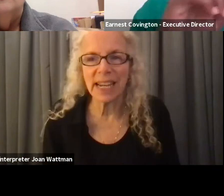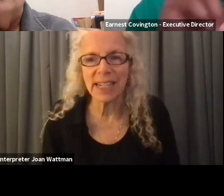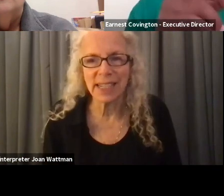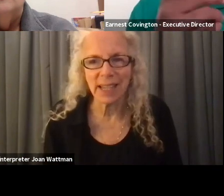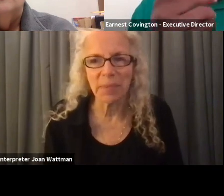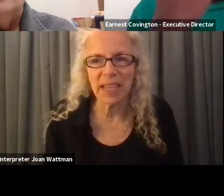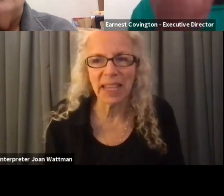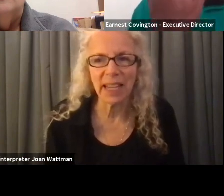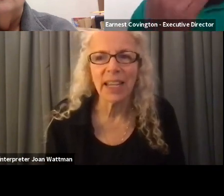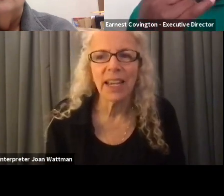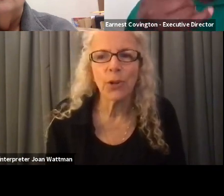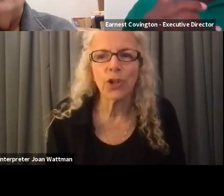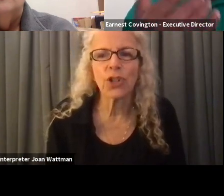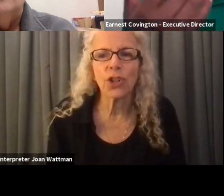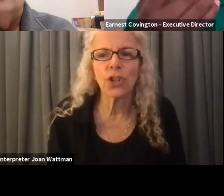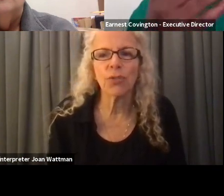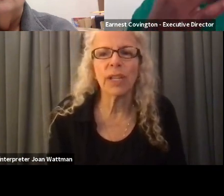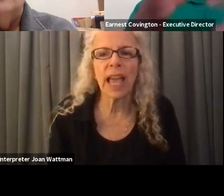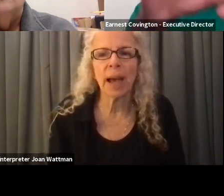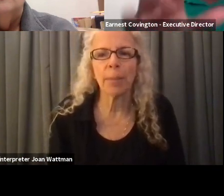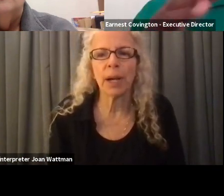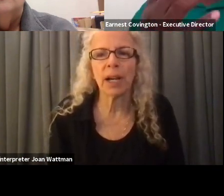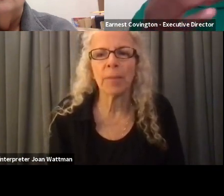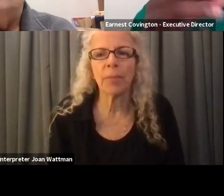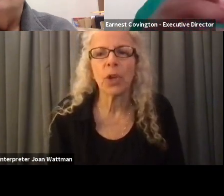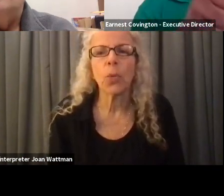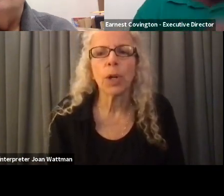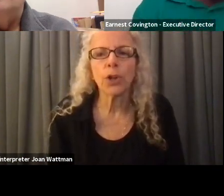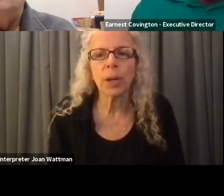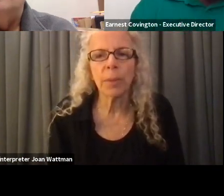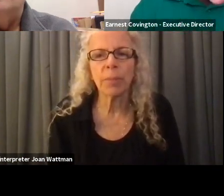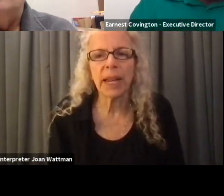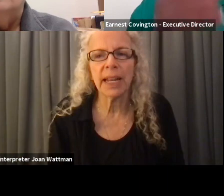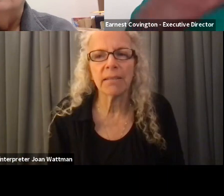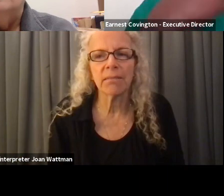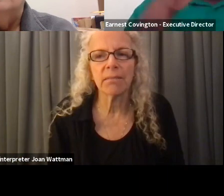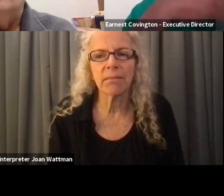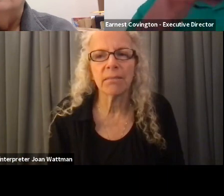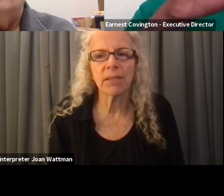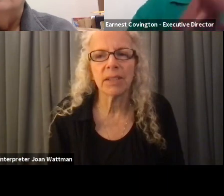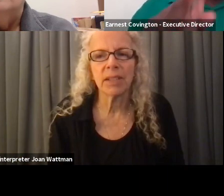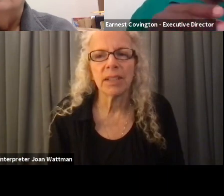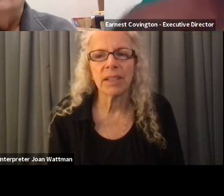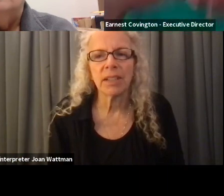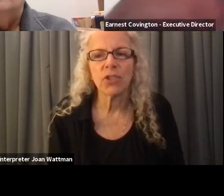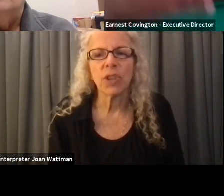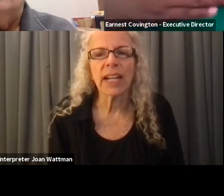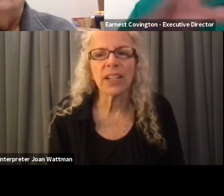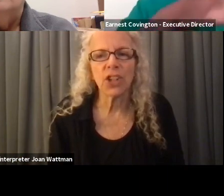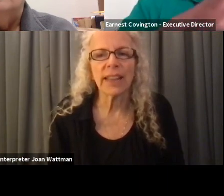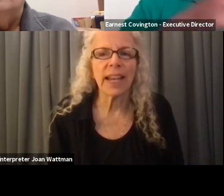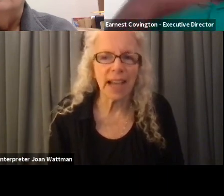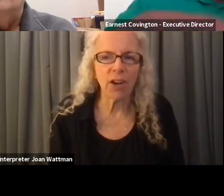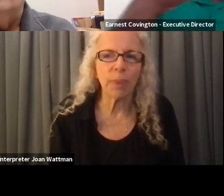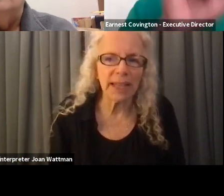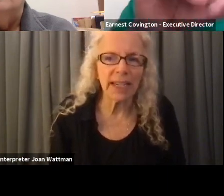3 sentences I'm thinking, if you just could recap what you're going to be planning so that I can